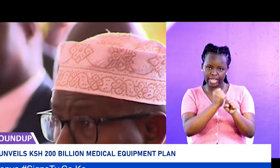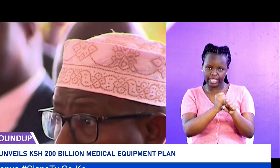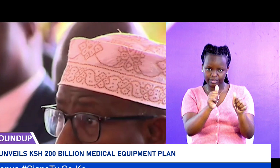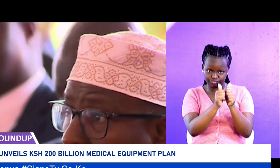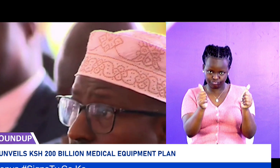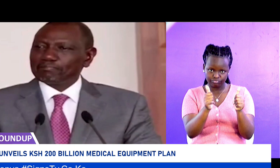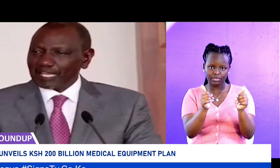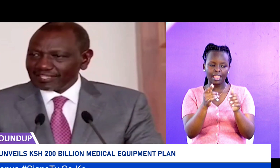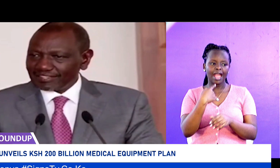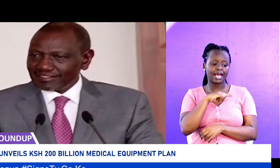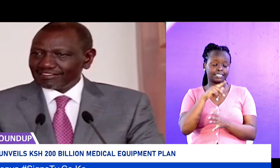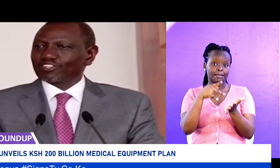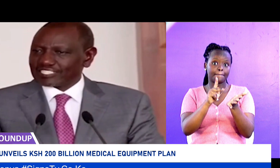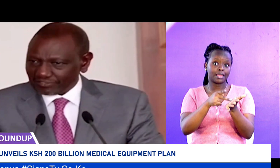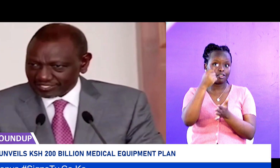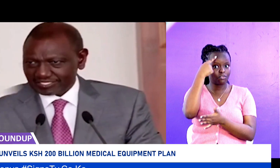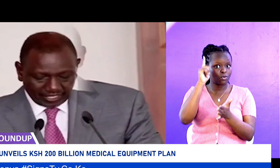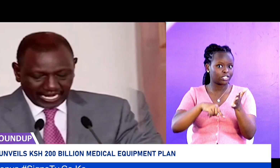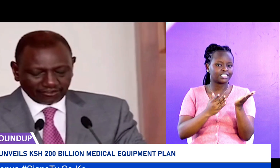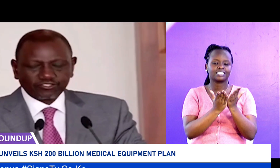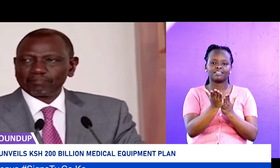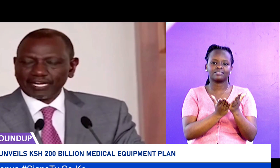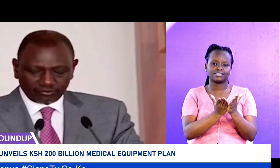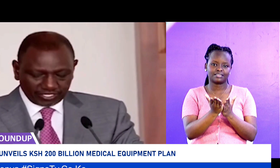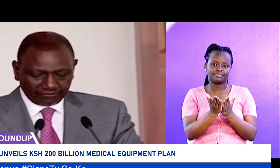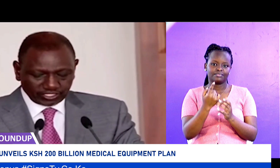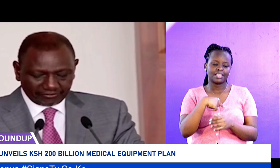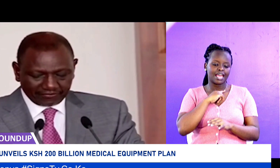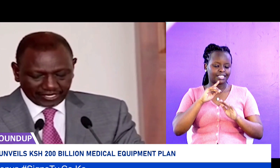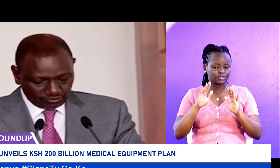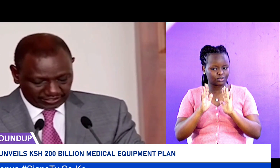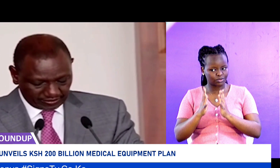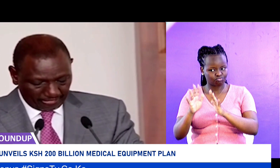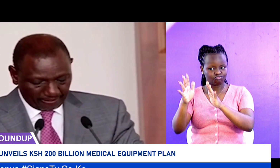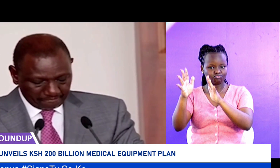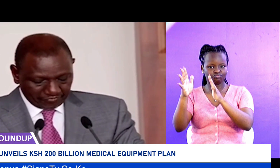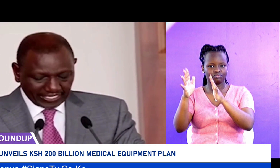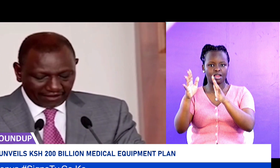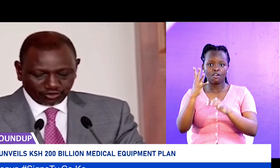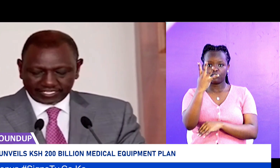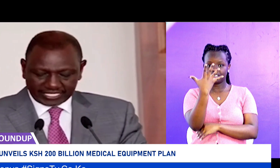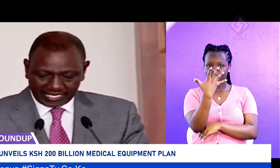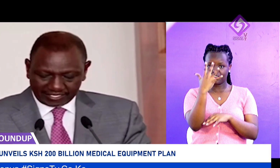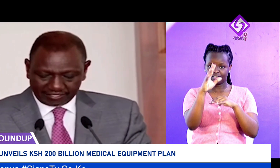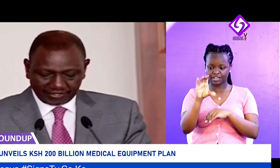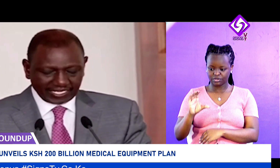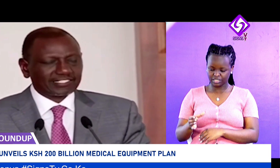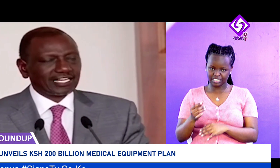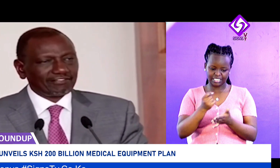we only pay for the service. I also applaud the 45 counties that have already signed the